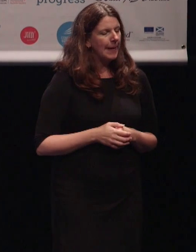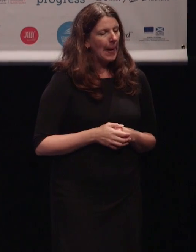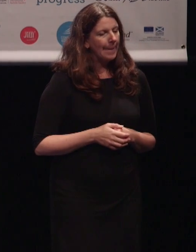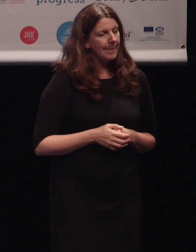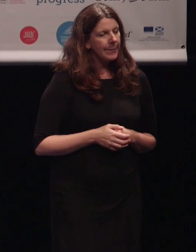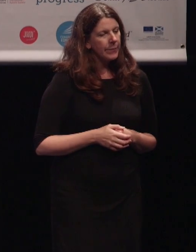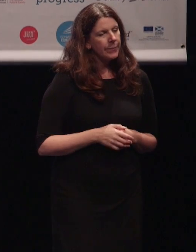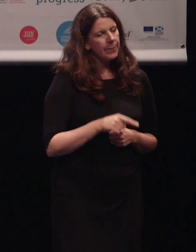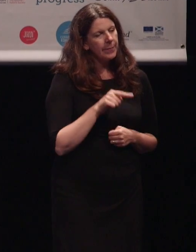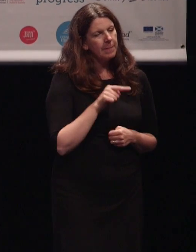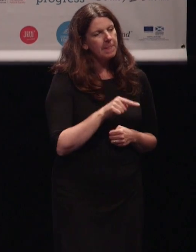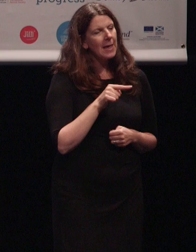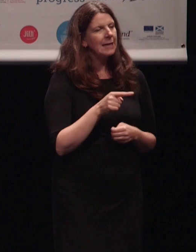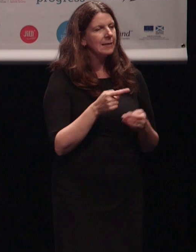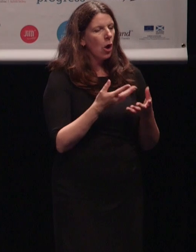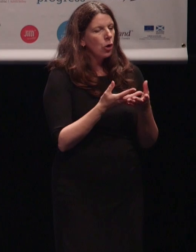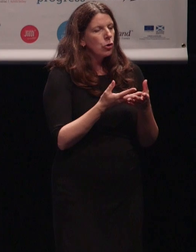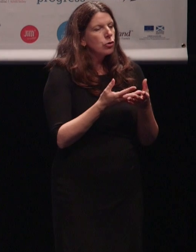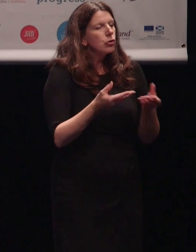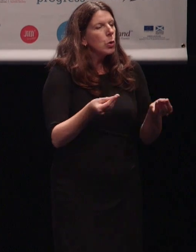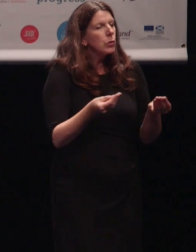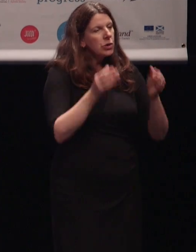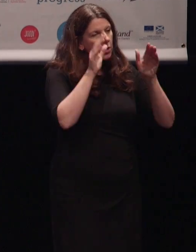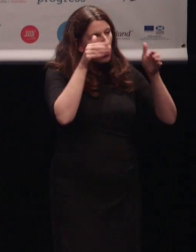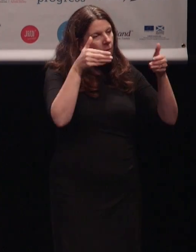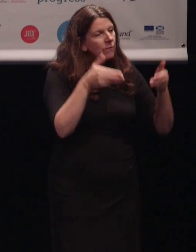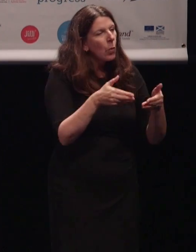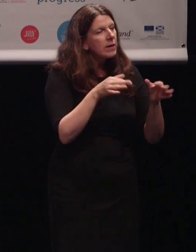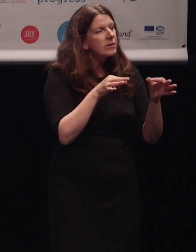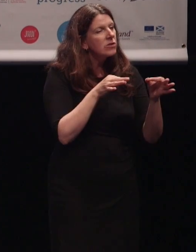the solution-focused strategies. And